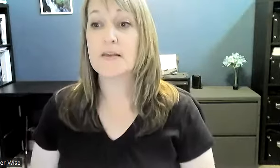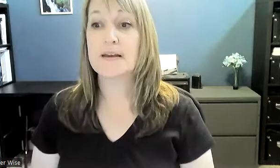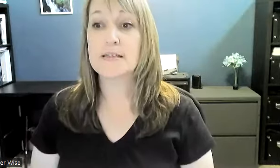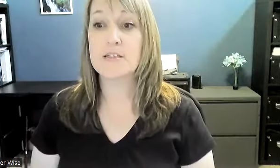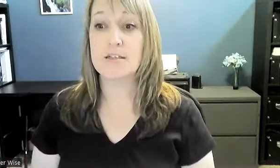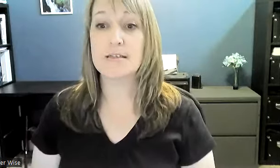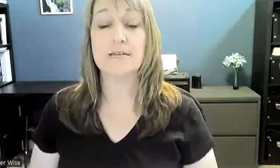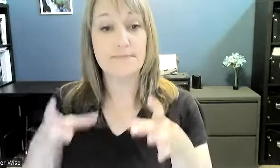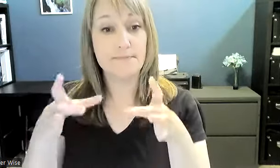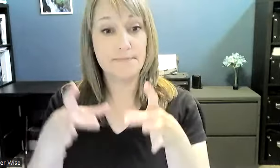dishes,